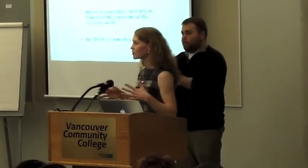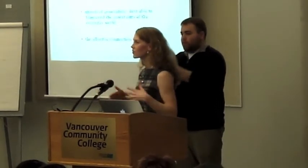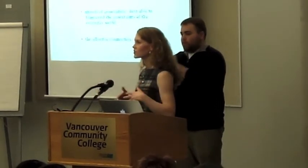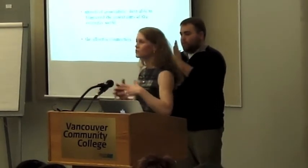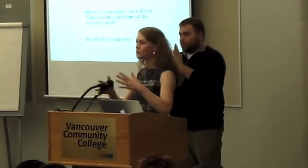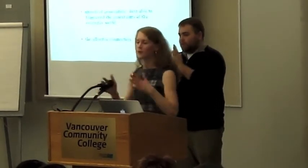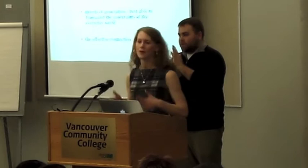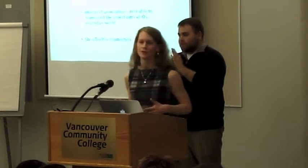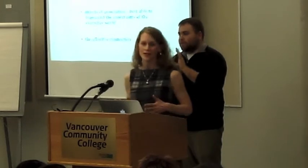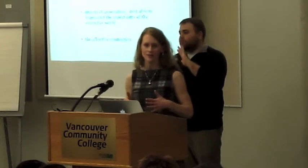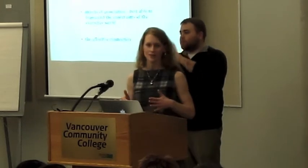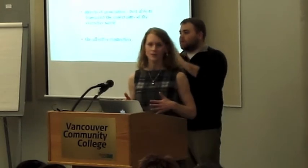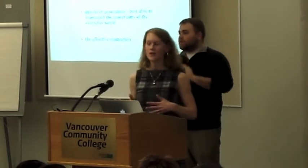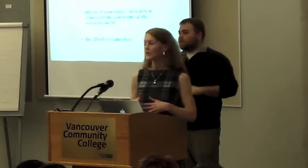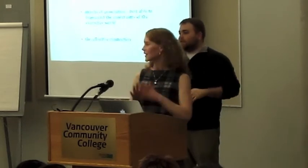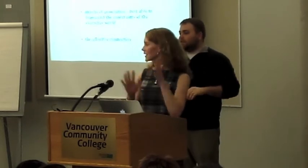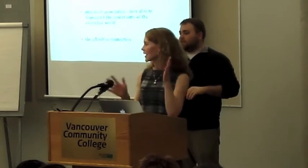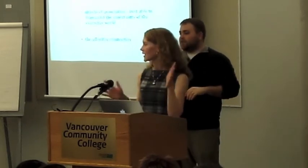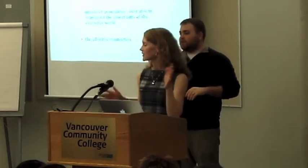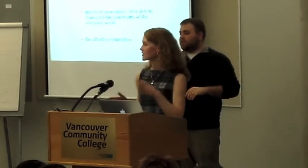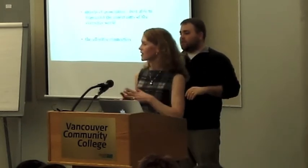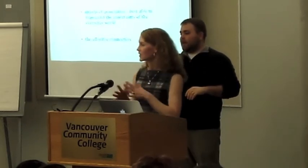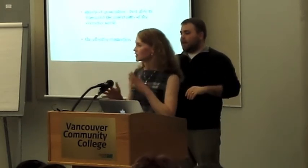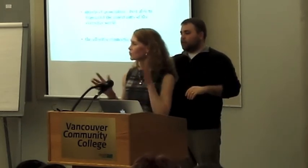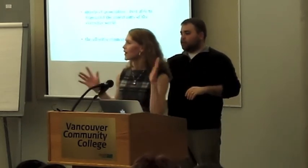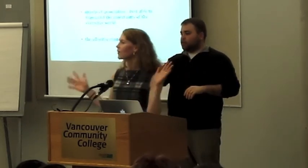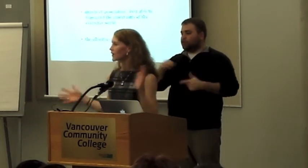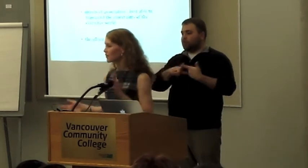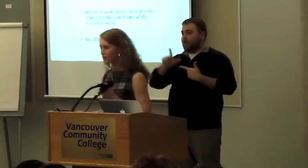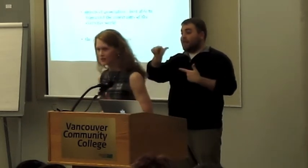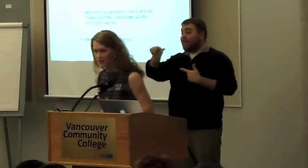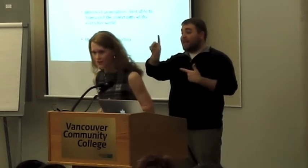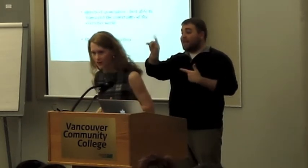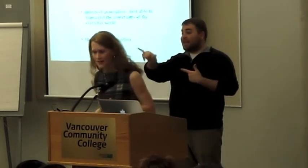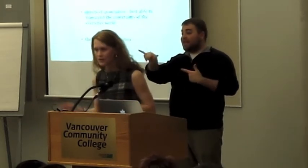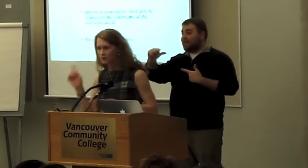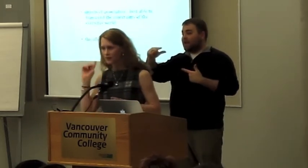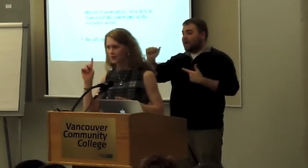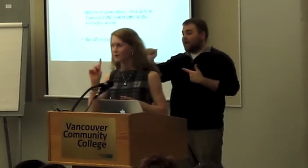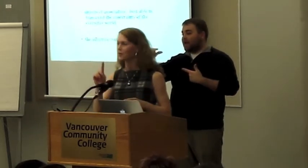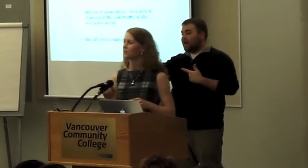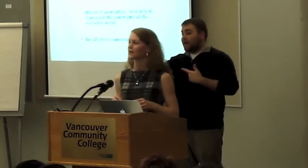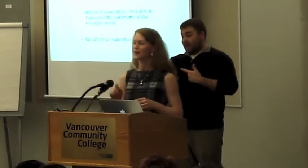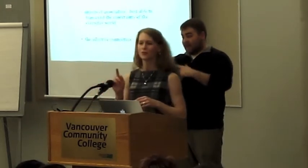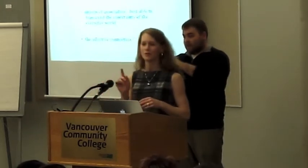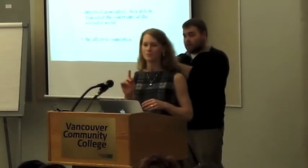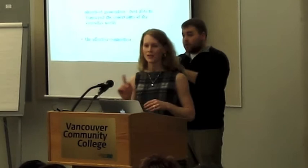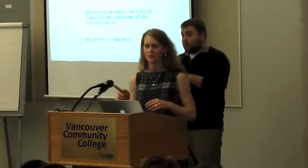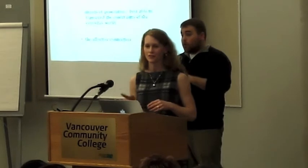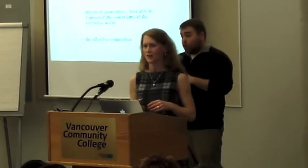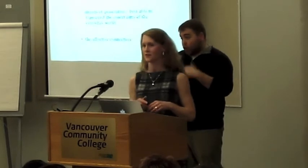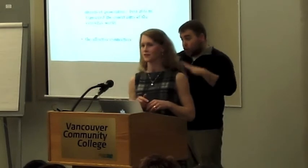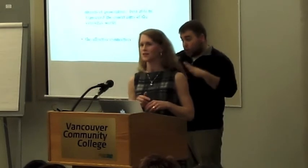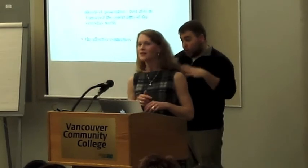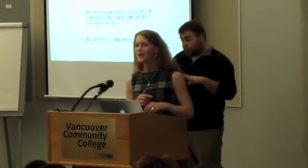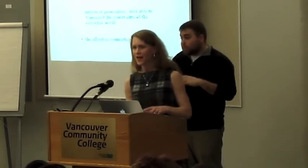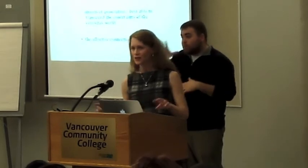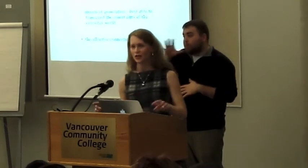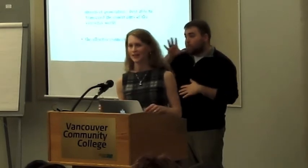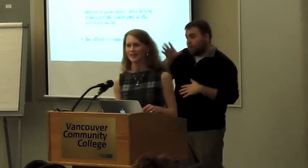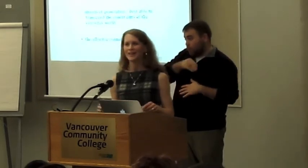not have to go to school when their mother tells them. Lady Gaga does not need to wear what her mother tells her. I don't think her mother picked out the meat